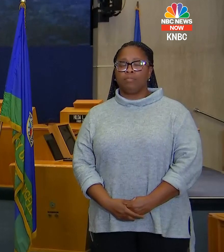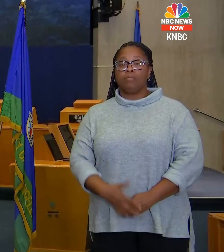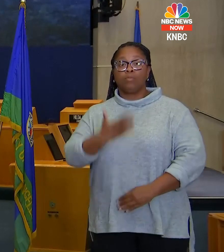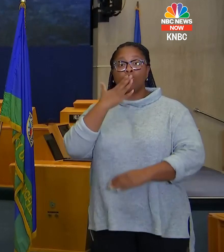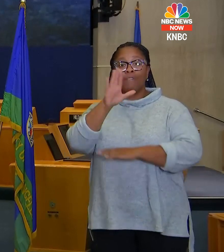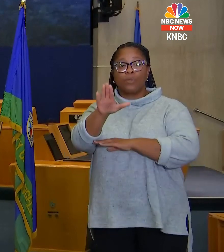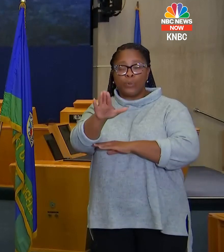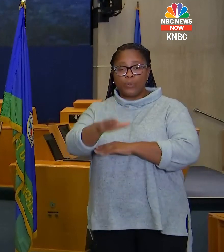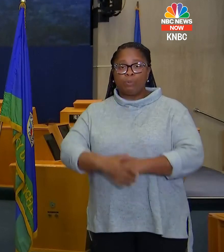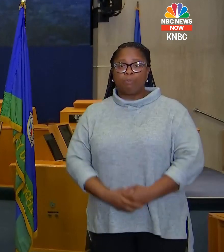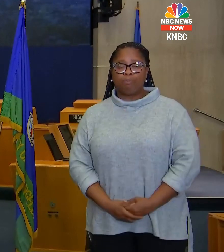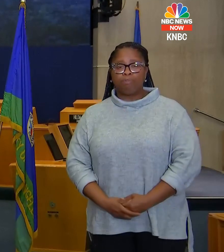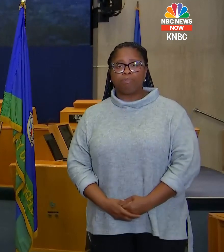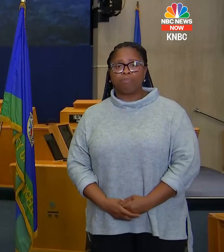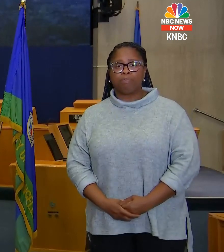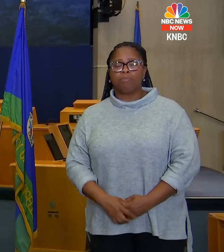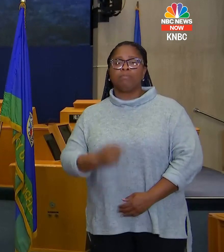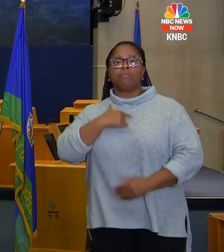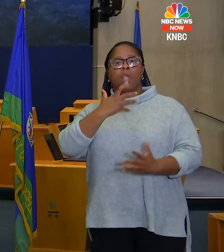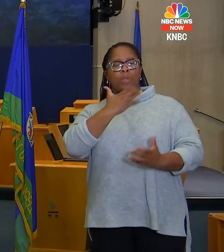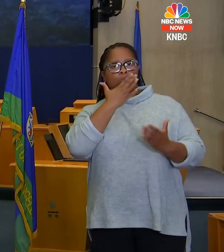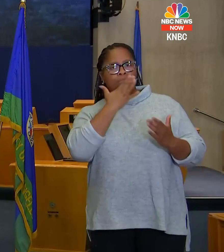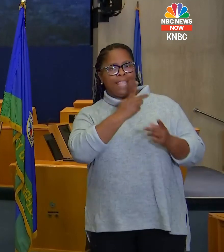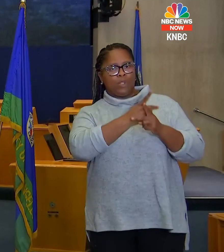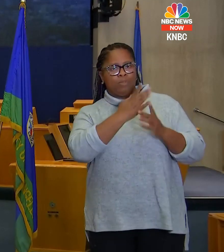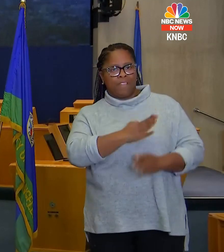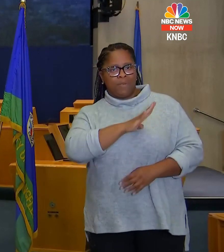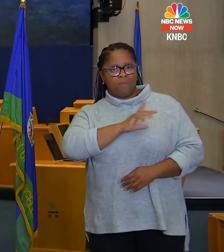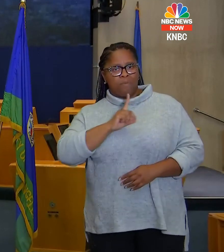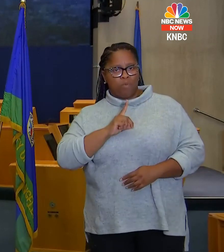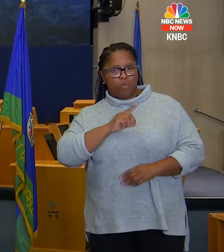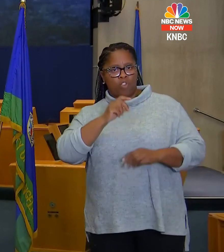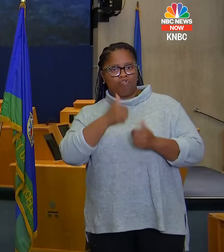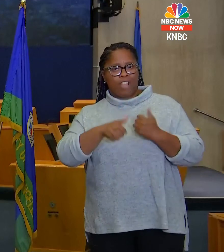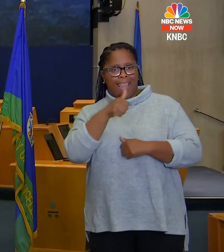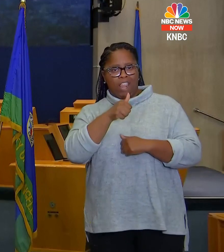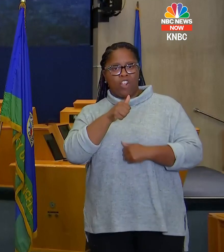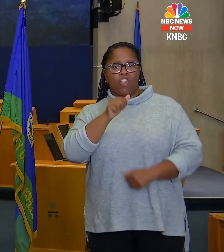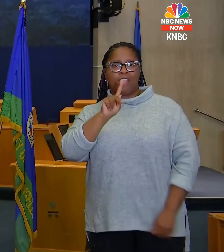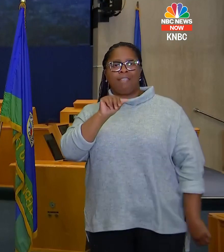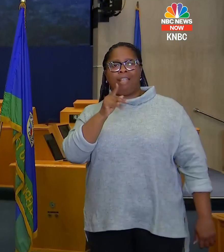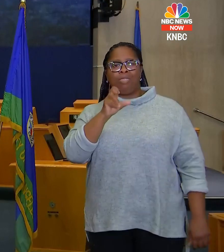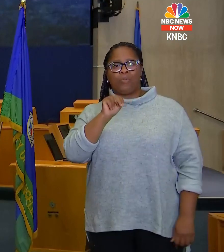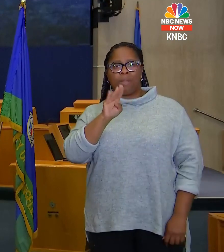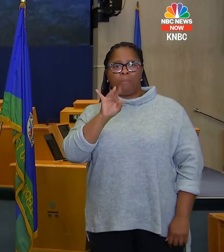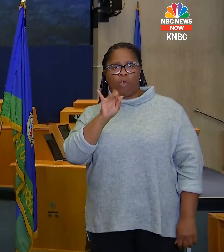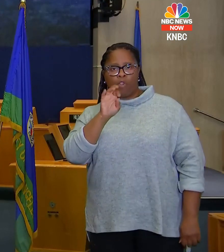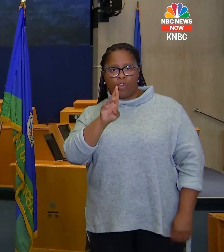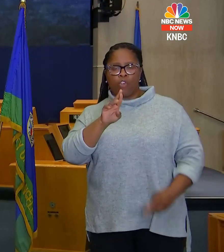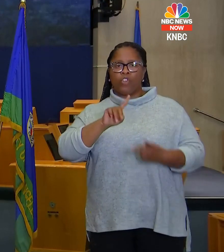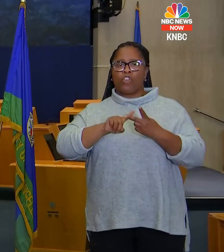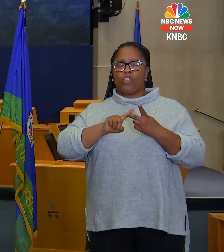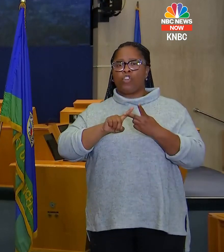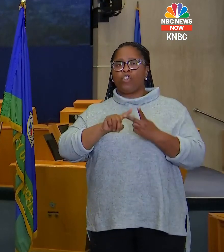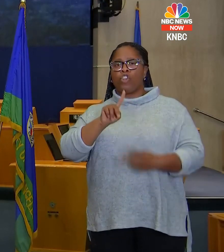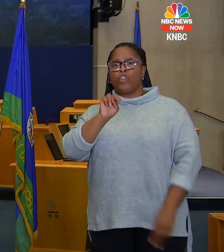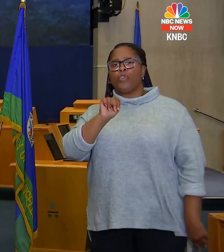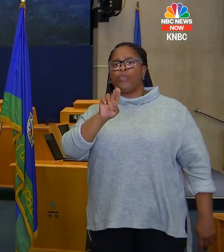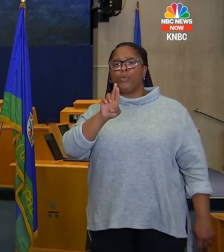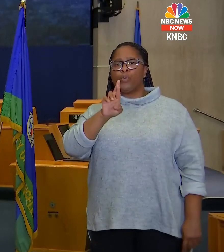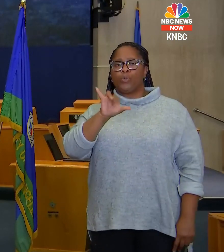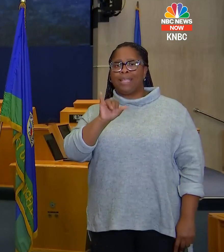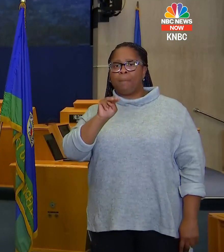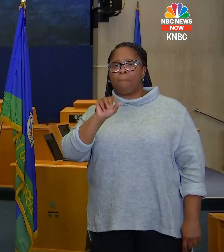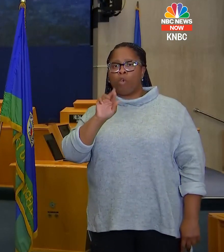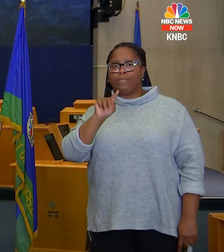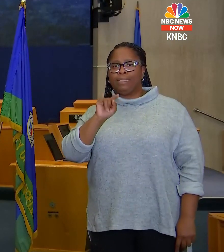Good afternoon. I want to thank Supervisor and Board Chair Catherine Barger, Council President Nuri Martinez, Dr. Clayton